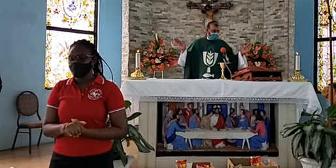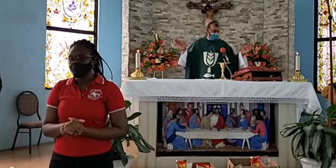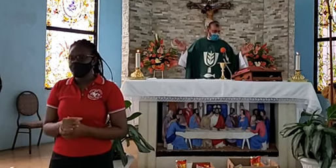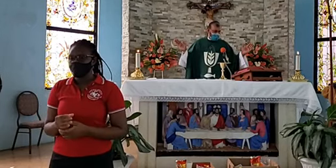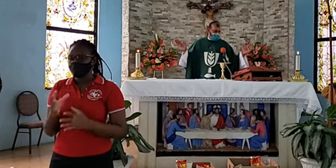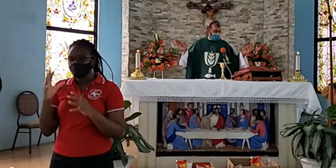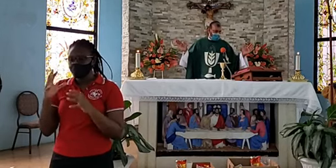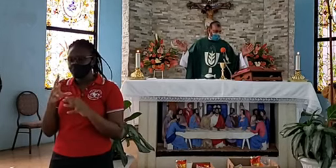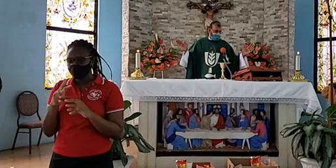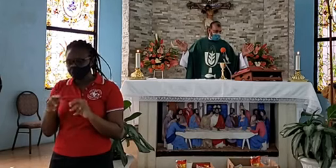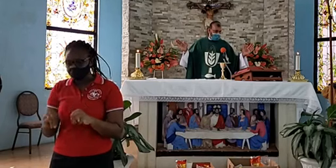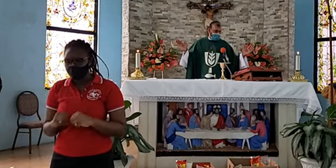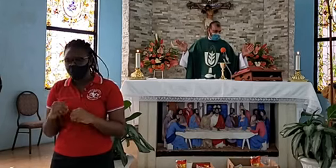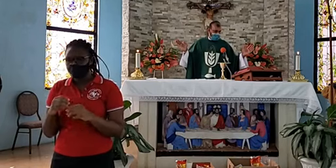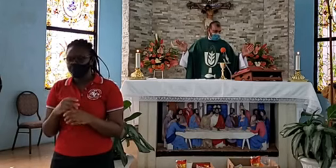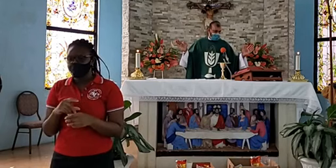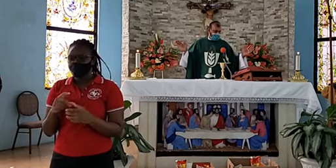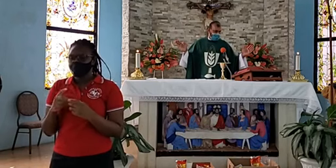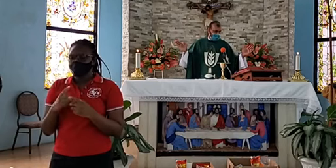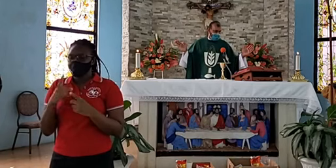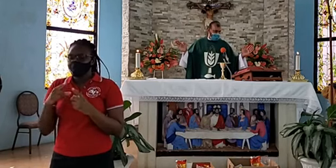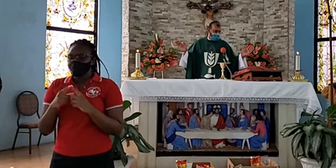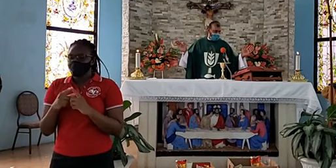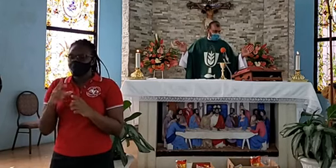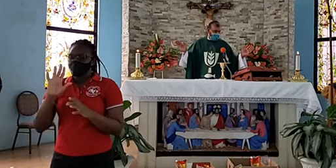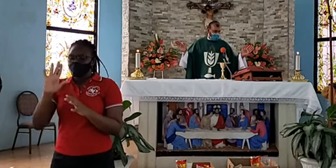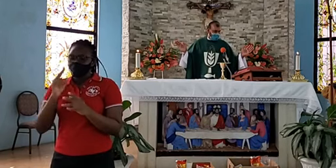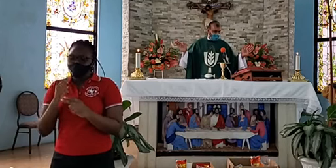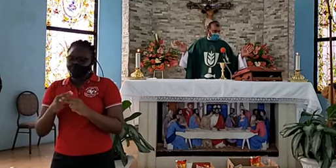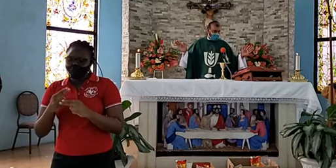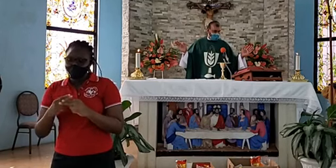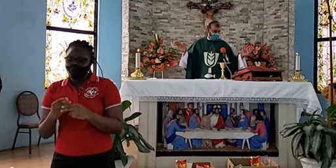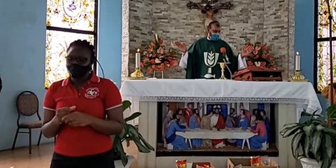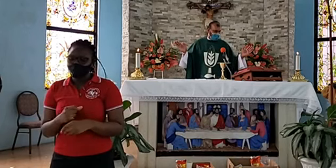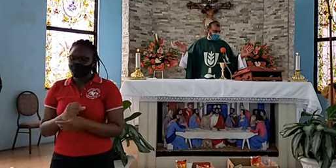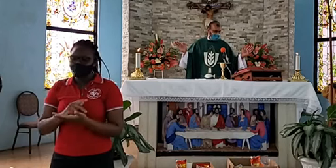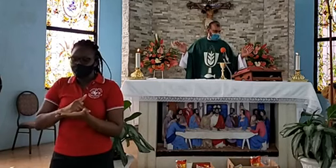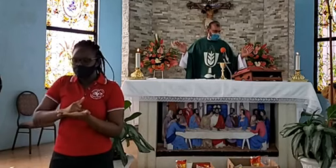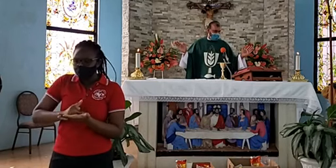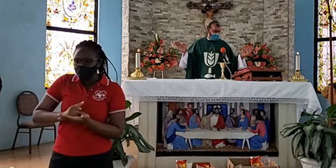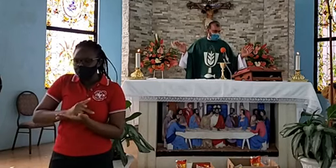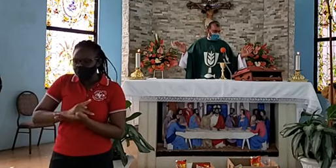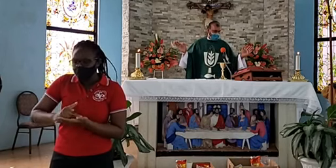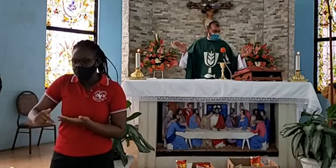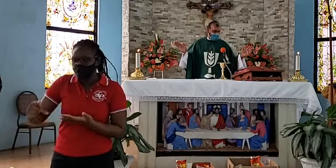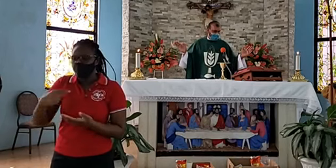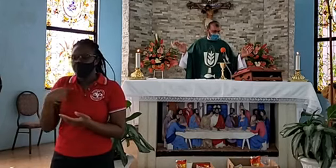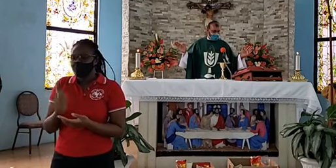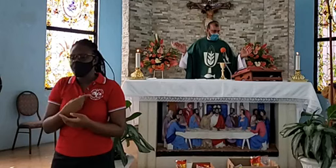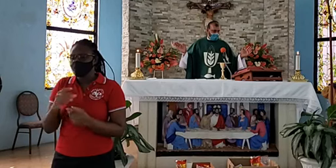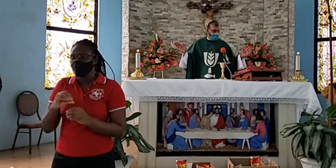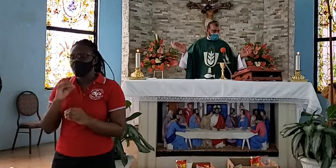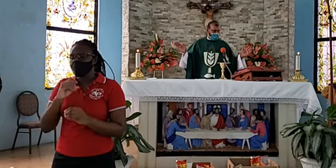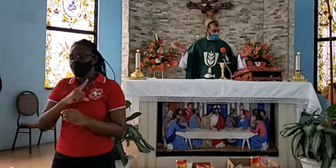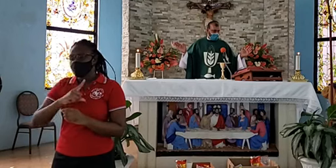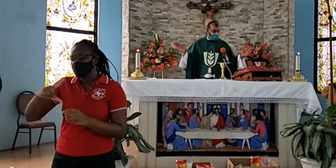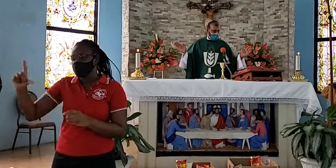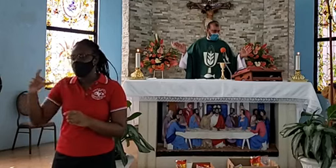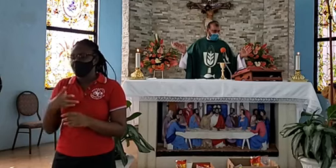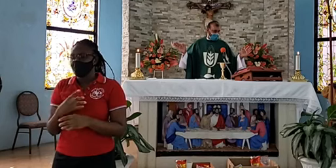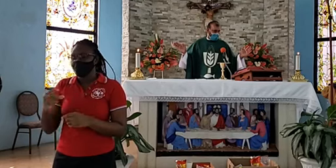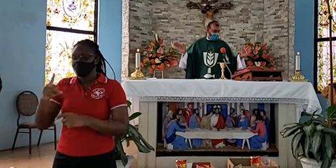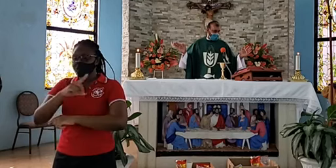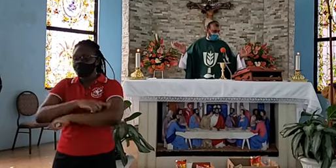May this oblation dedicated to your name purify us, O Lord, and day by day bring